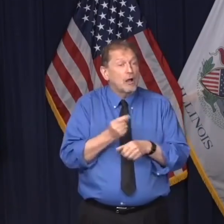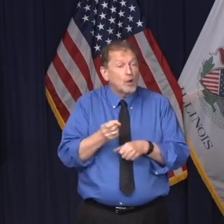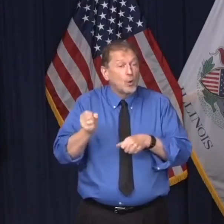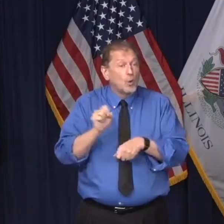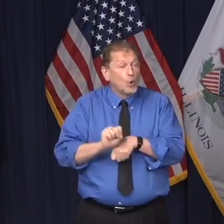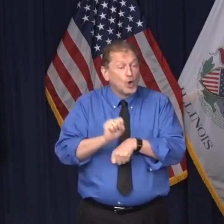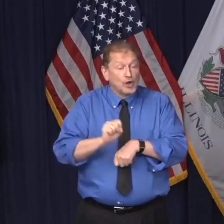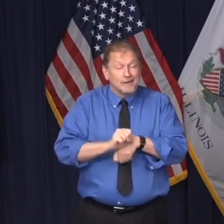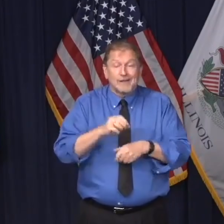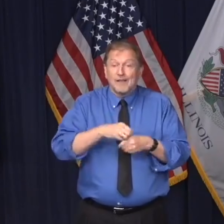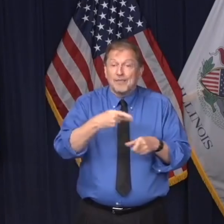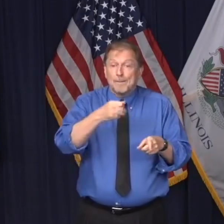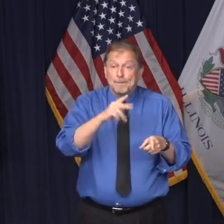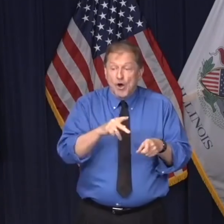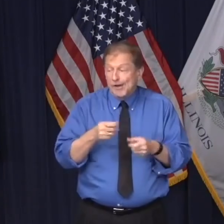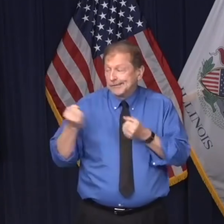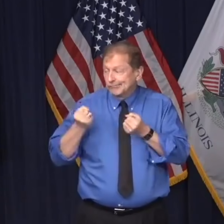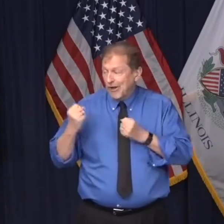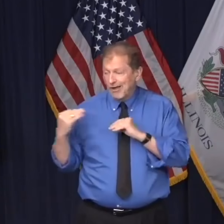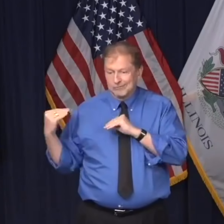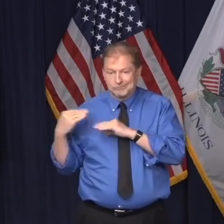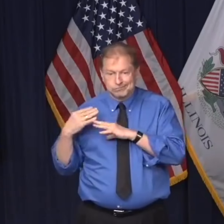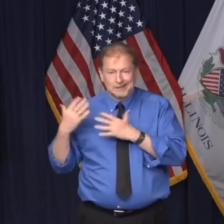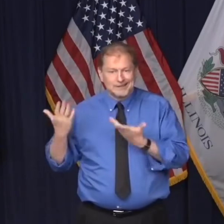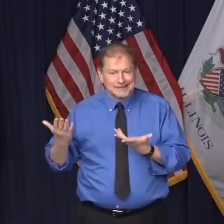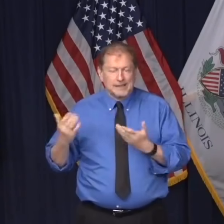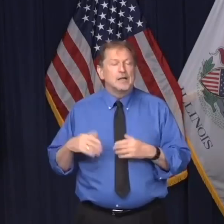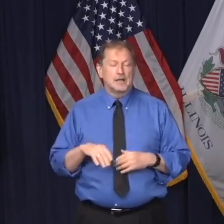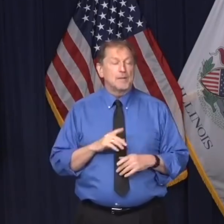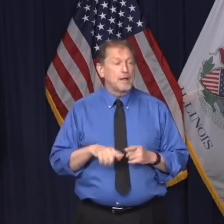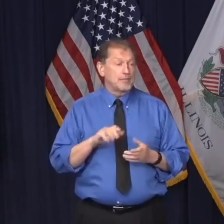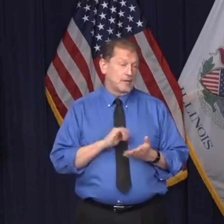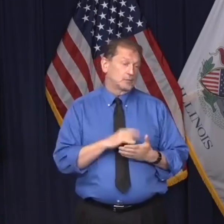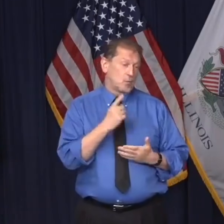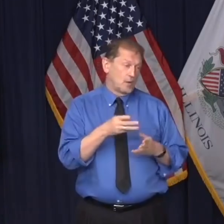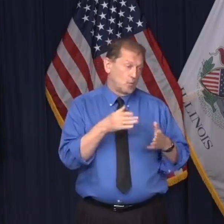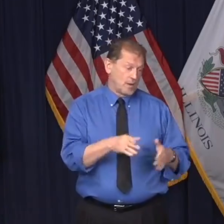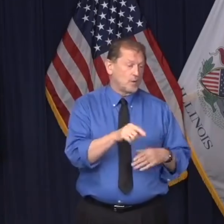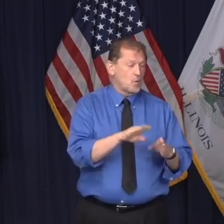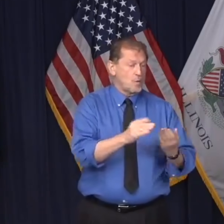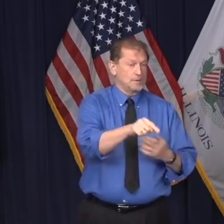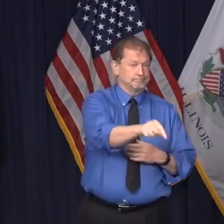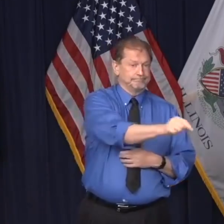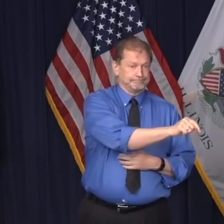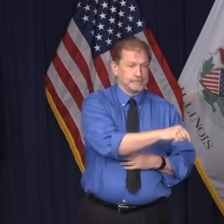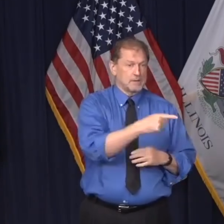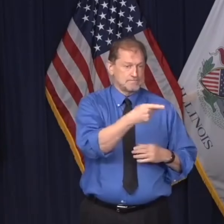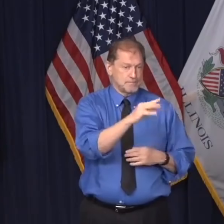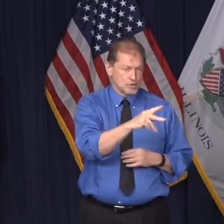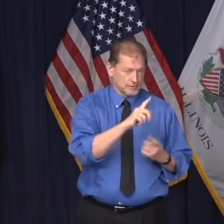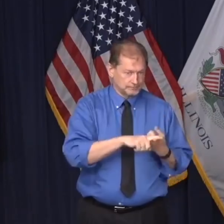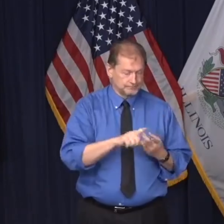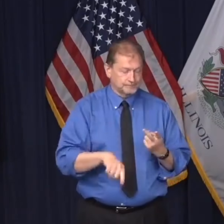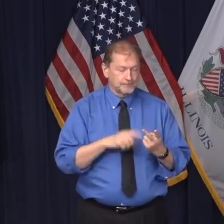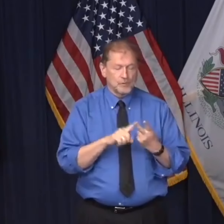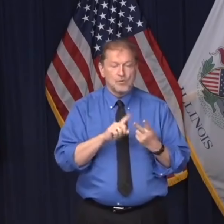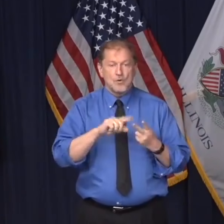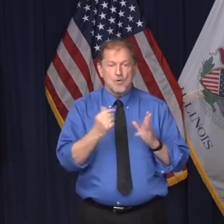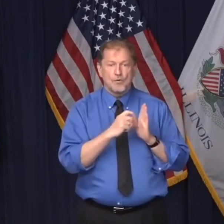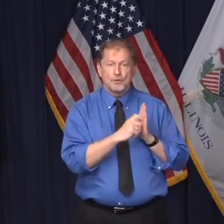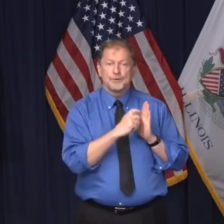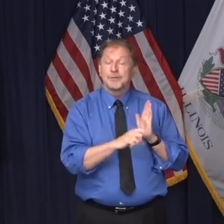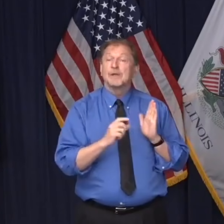we wanted to keep them safe. So that's one way. There are other ways. For example, when we allowed